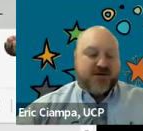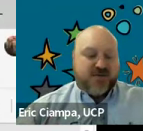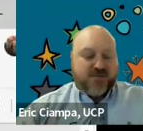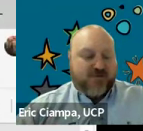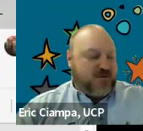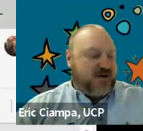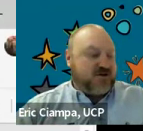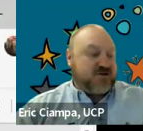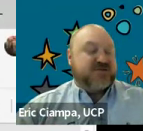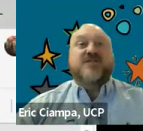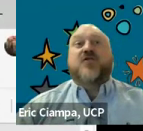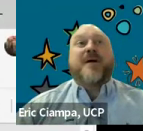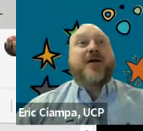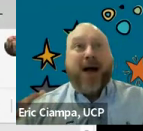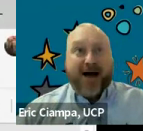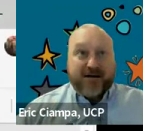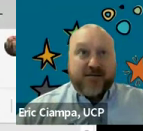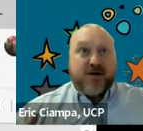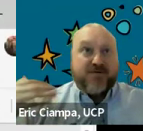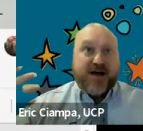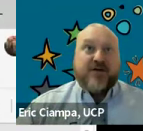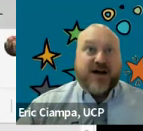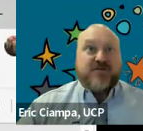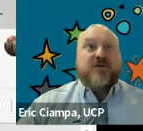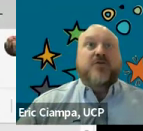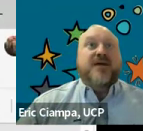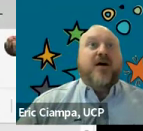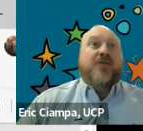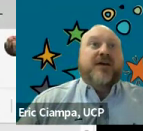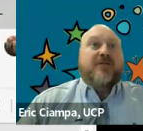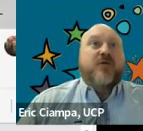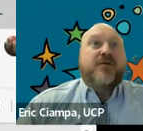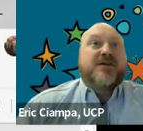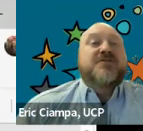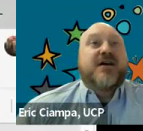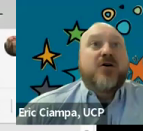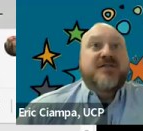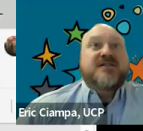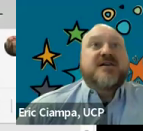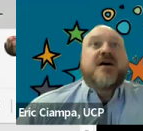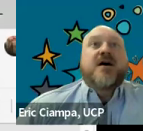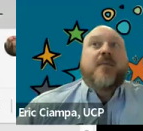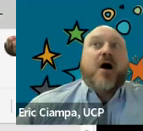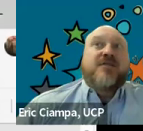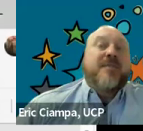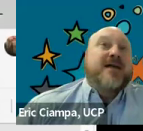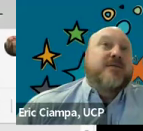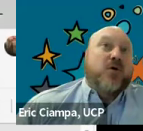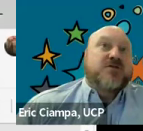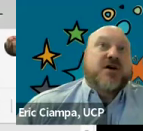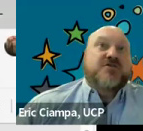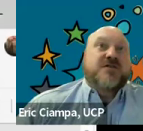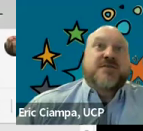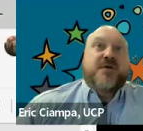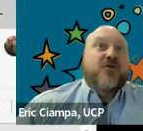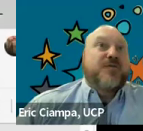been coming to Coffee with Community Services, you've heard about our PAC, the provider advisory group that Alta California Regional Center hosts. It's part of the mandated